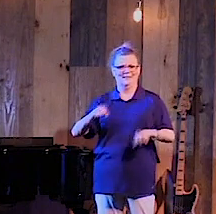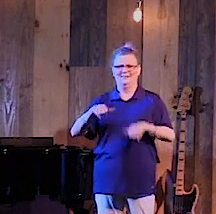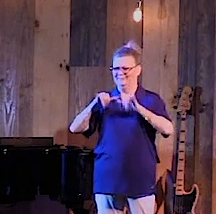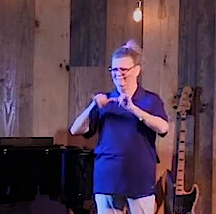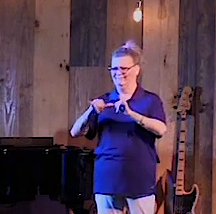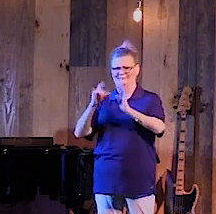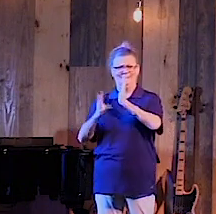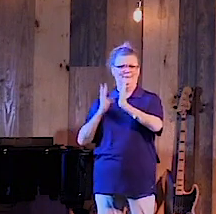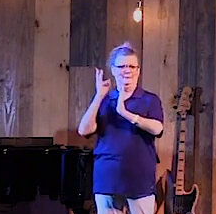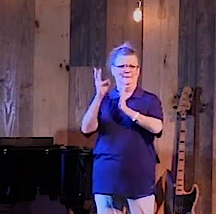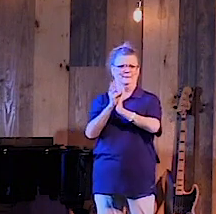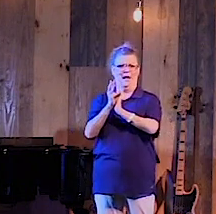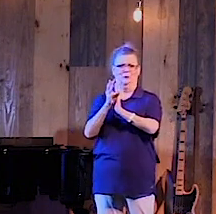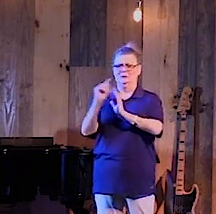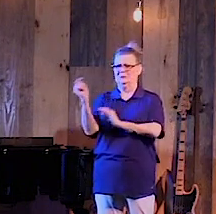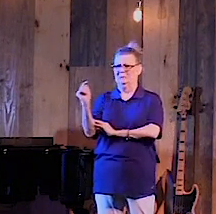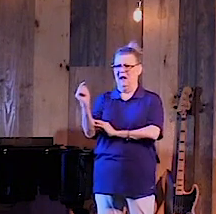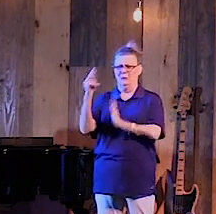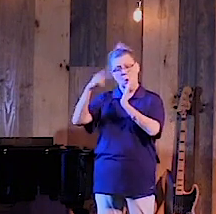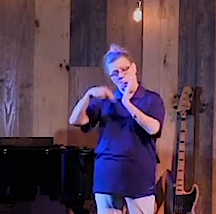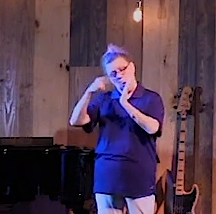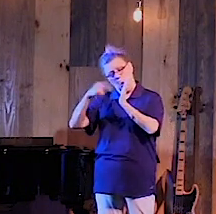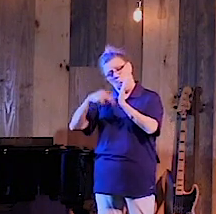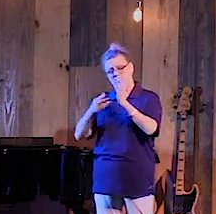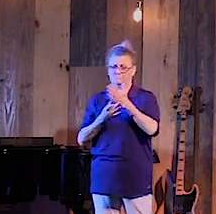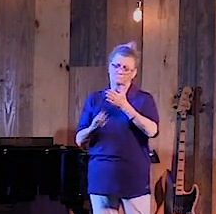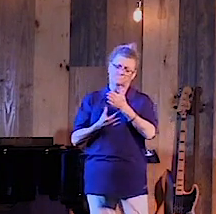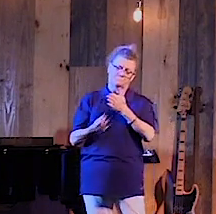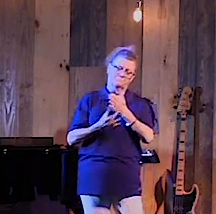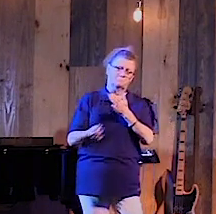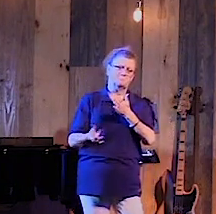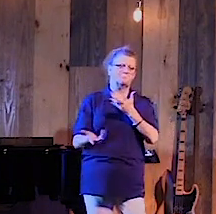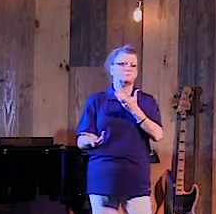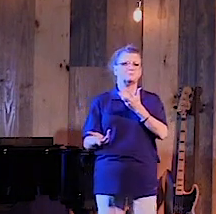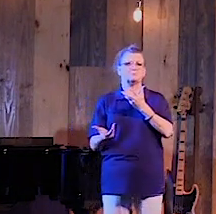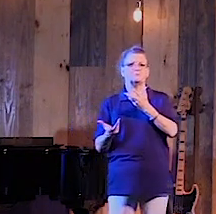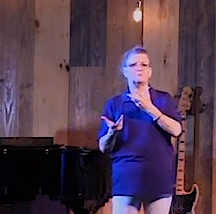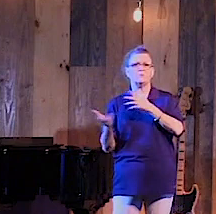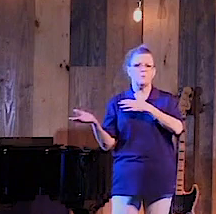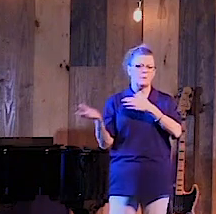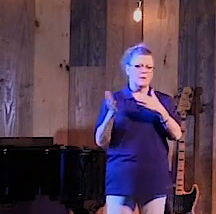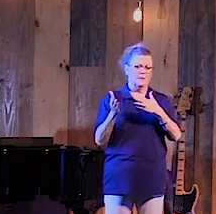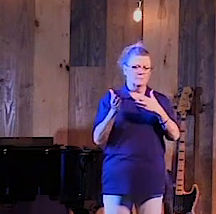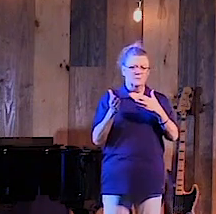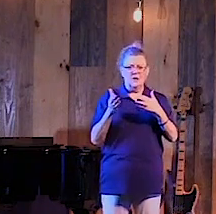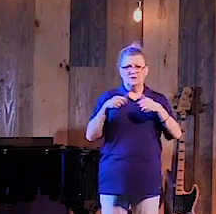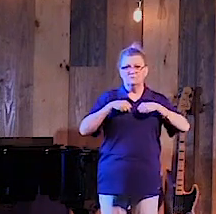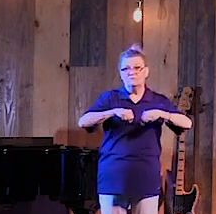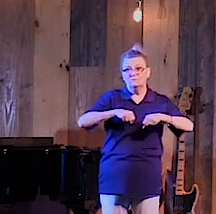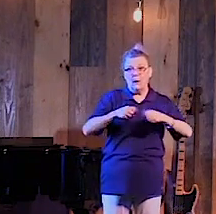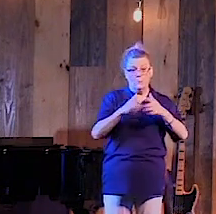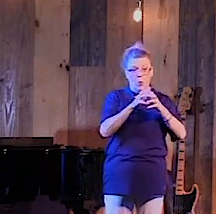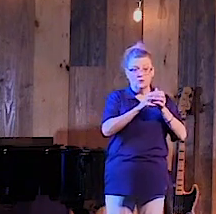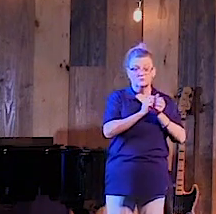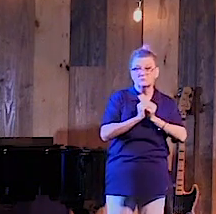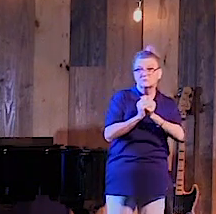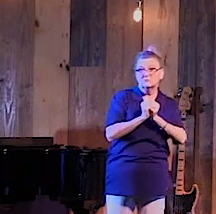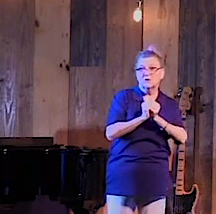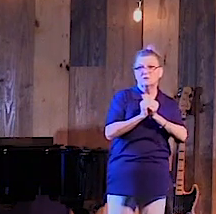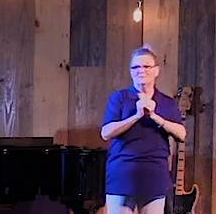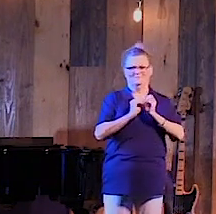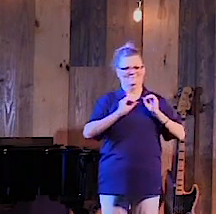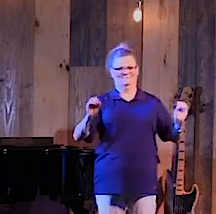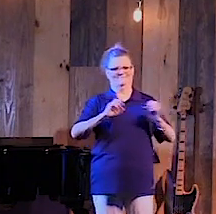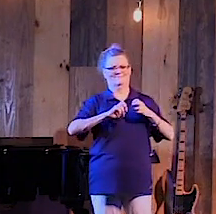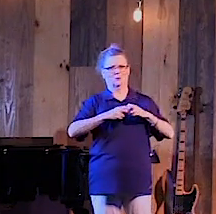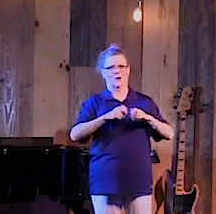bathroom. They like to read through the back issues of Motor Trends magazine. They put a small lawnmower together while they're in there. No problem, right? No big deal.